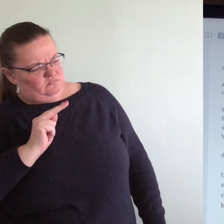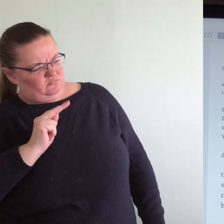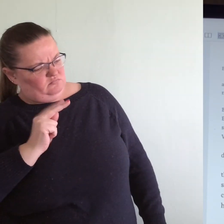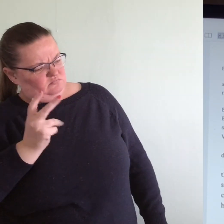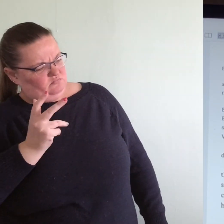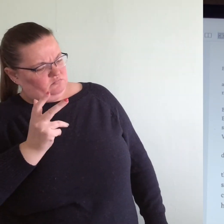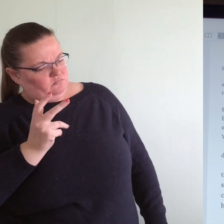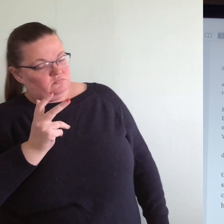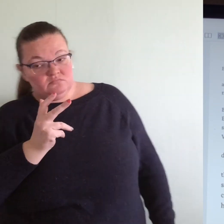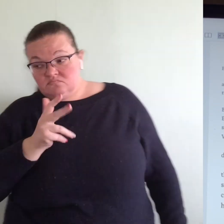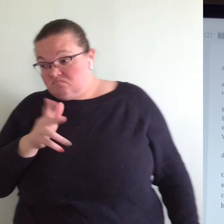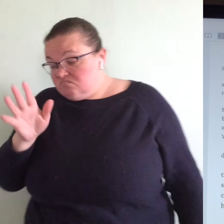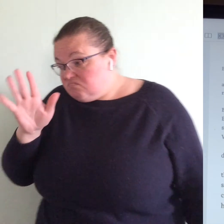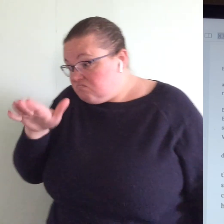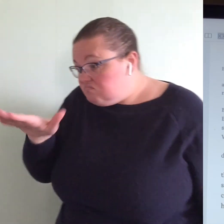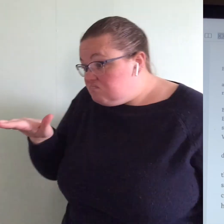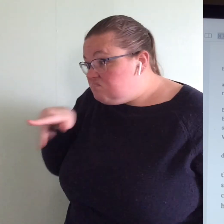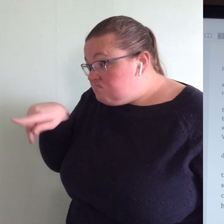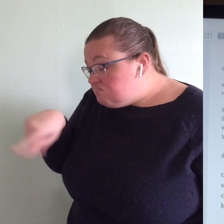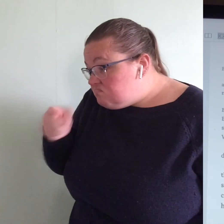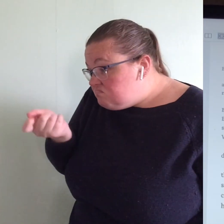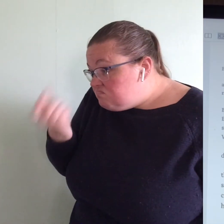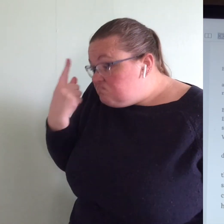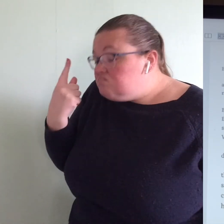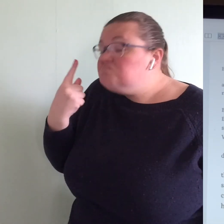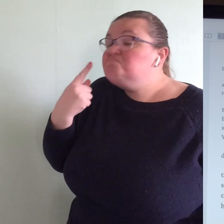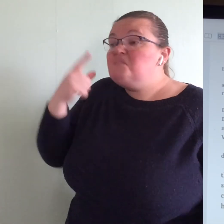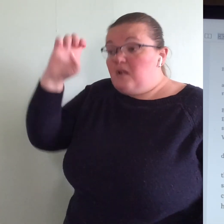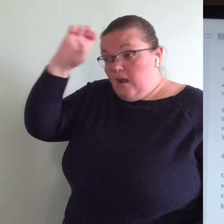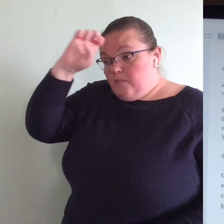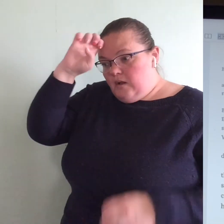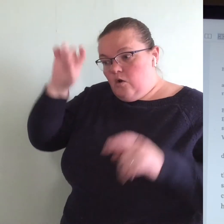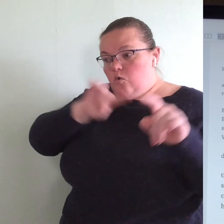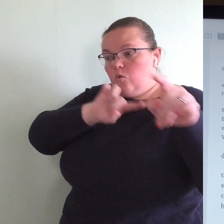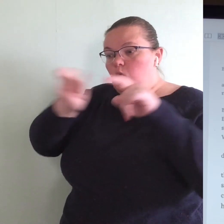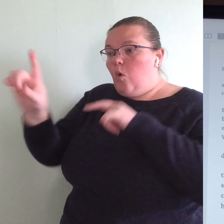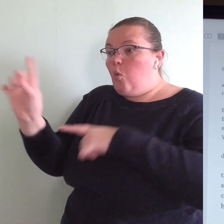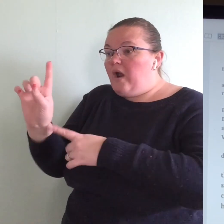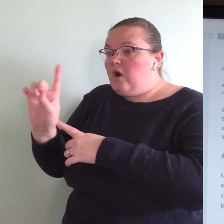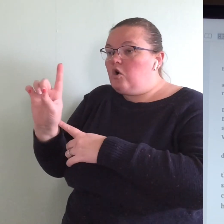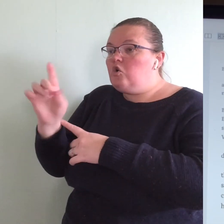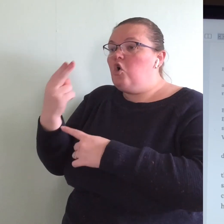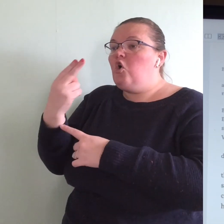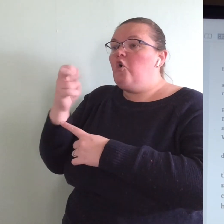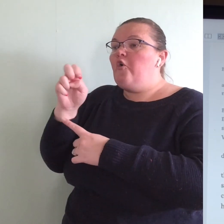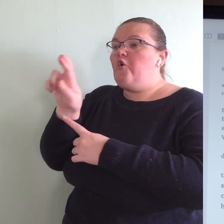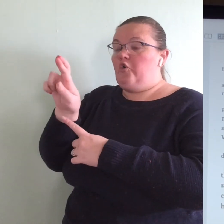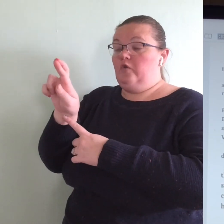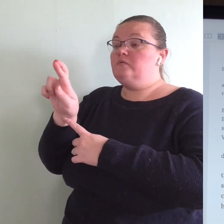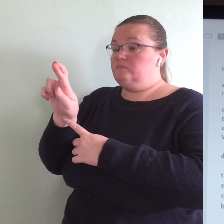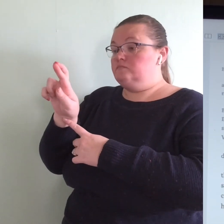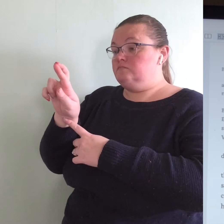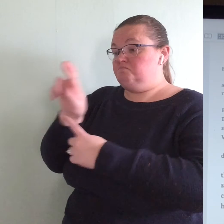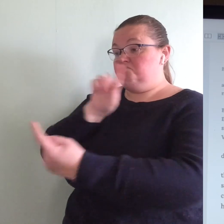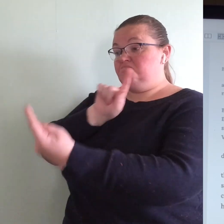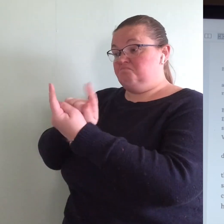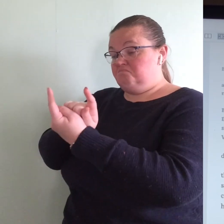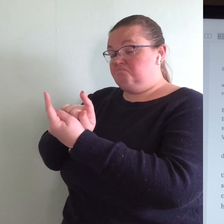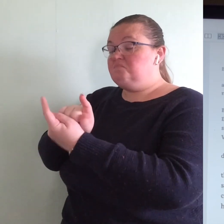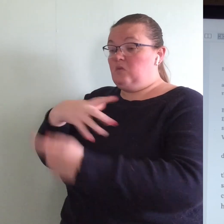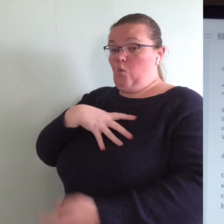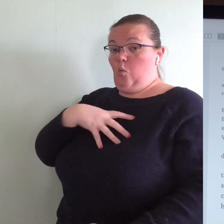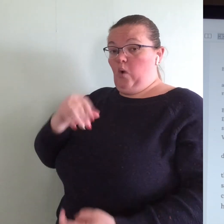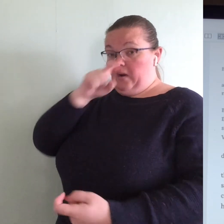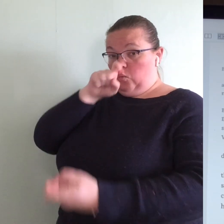amazement. Don't you understand? Said Mr. Beaver. He has gone to her, to the White Witch. He has betrayed